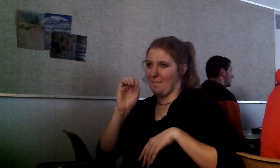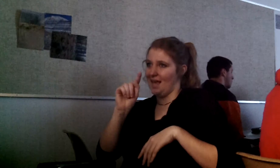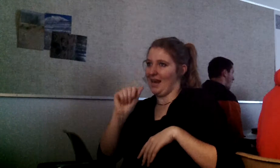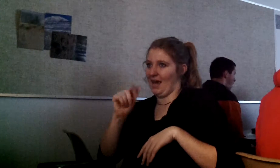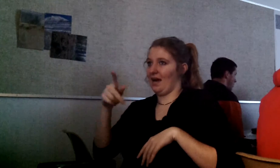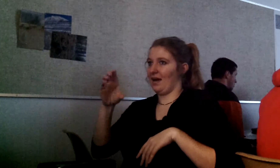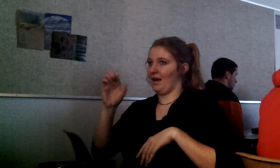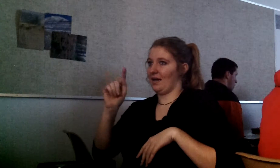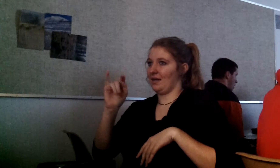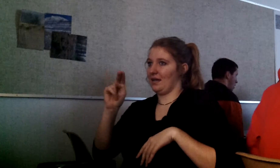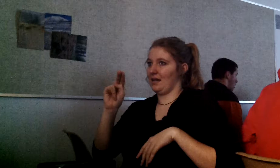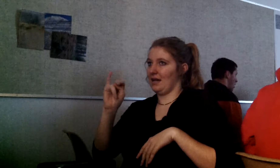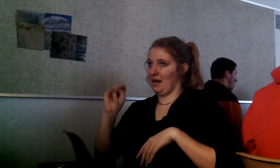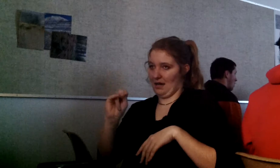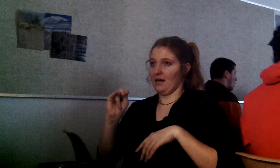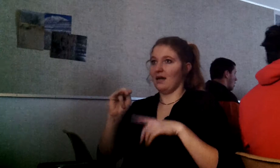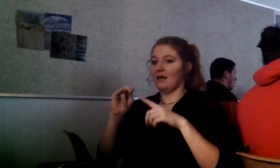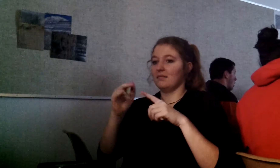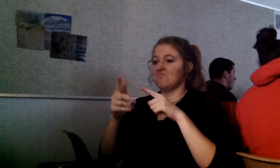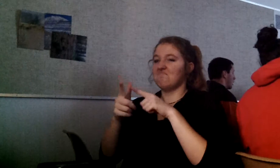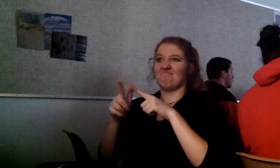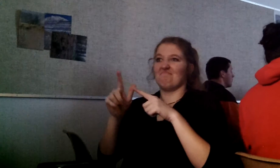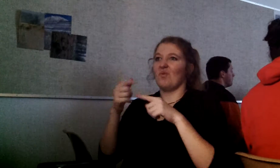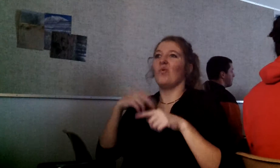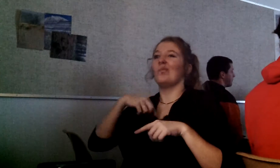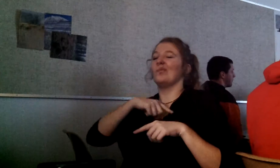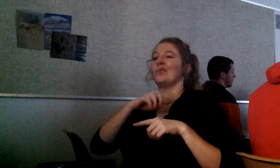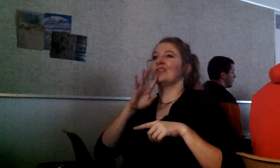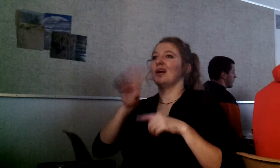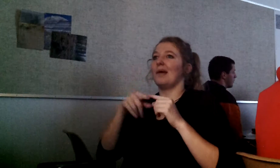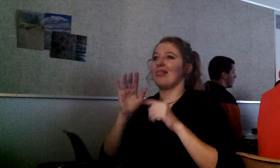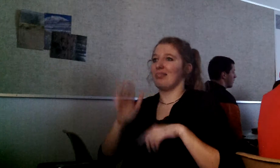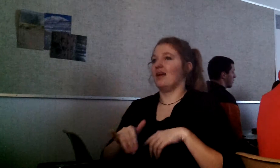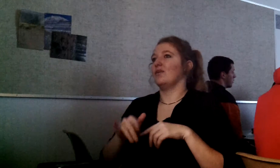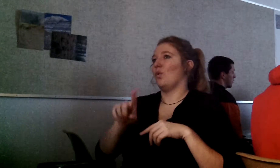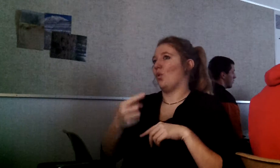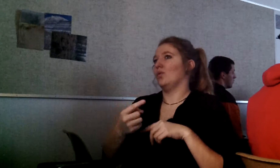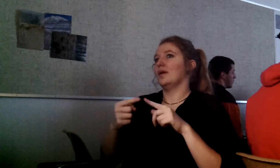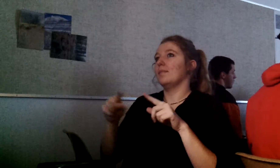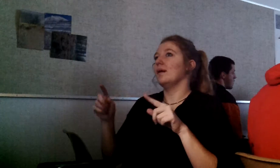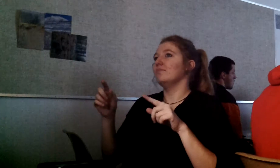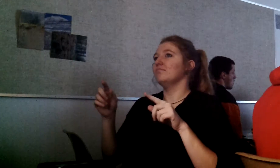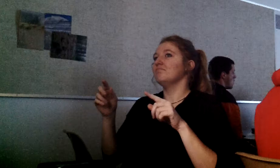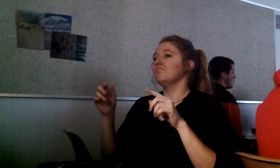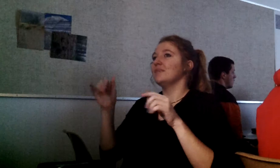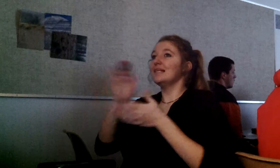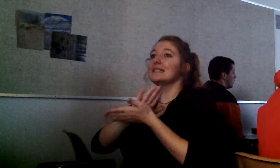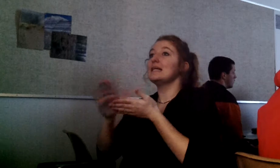And that's actually more the way they have it labeled in the book as well. So that's a couple differences. But I think it's kind of nice to see things moving and joining the